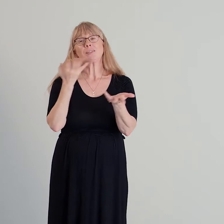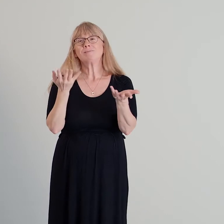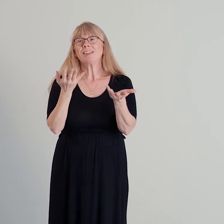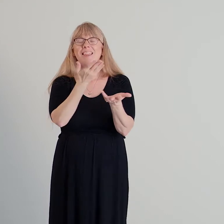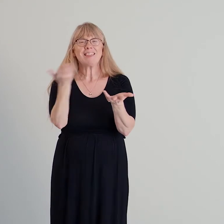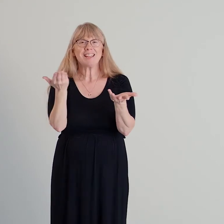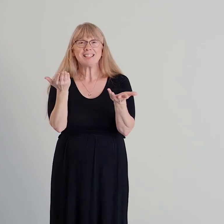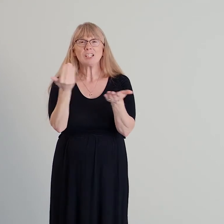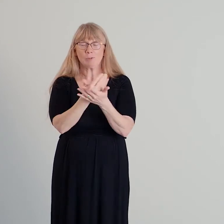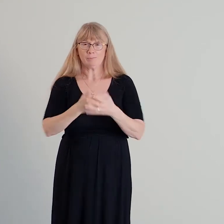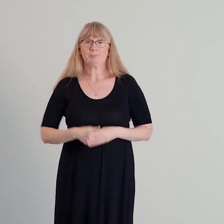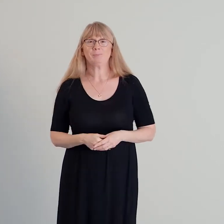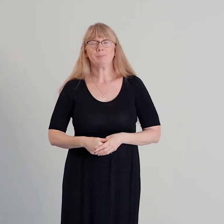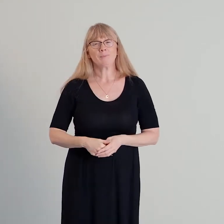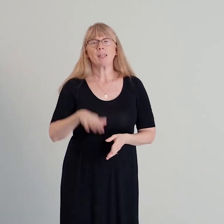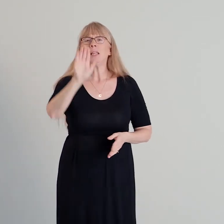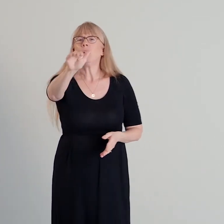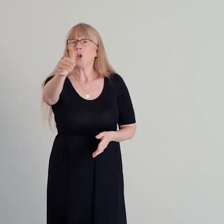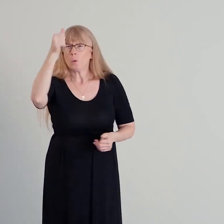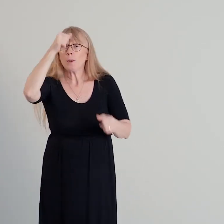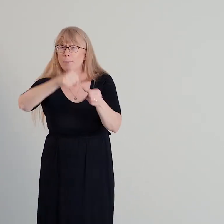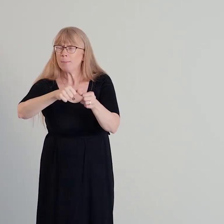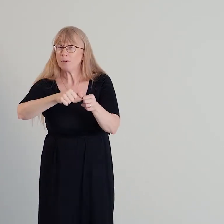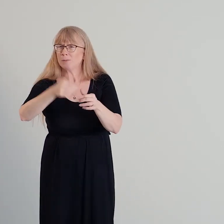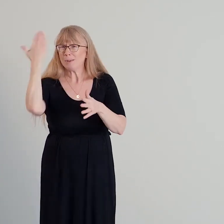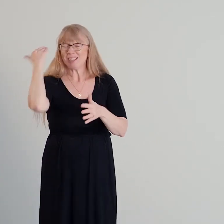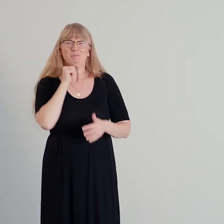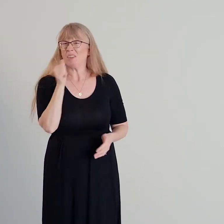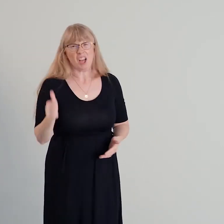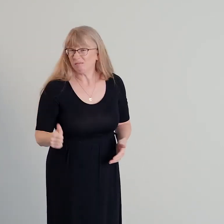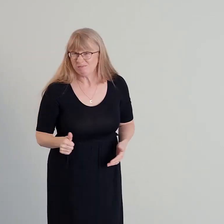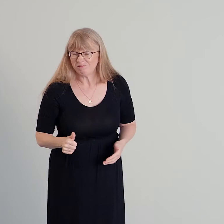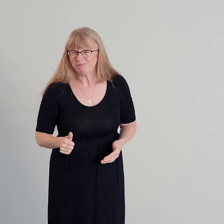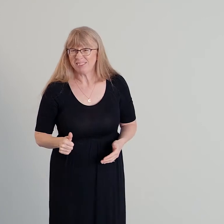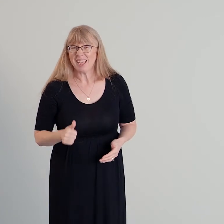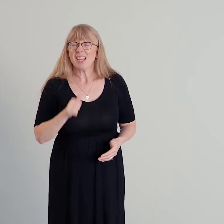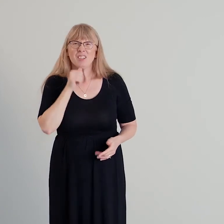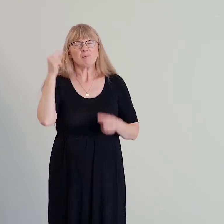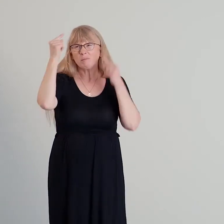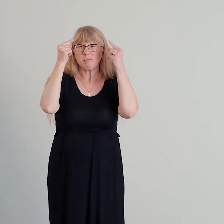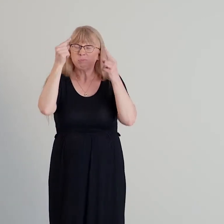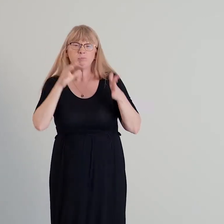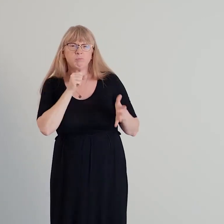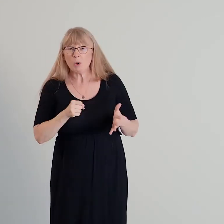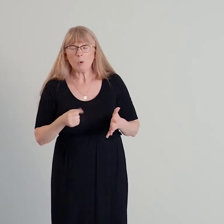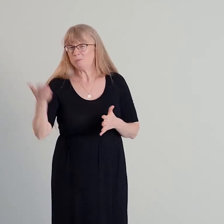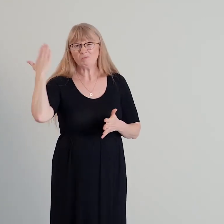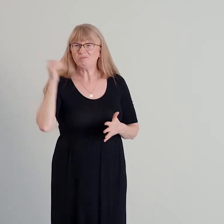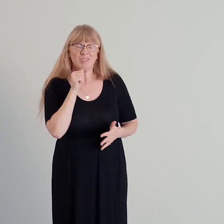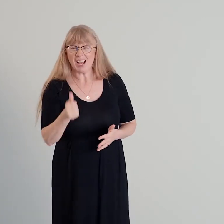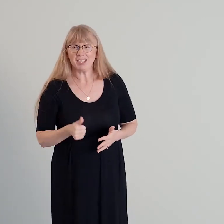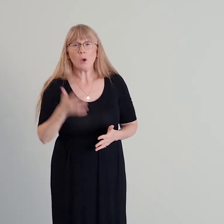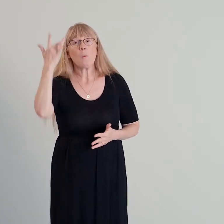things that I knew. He said this, remember not the things in the past, or don't consider the things of old. Because the